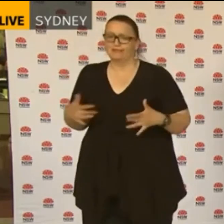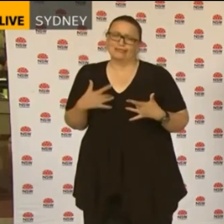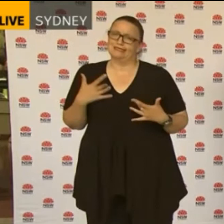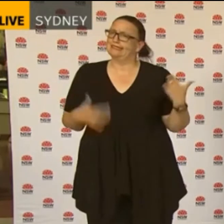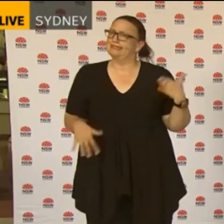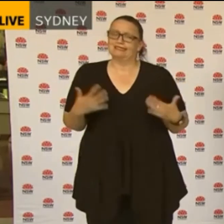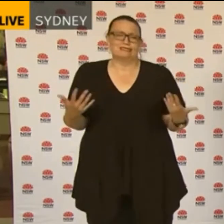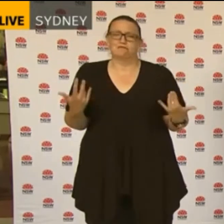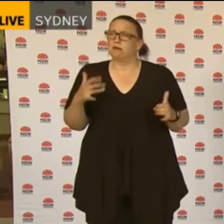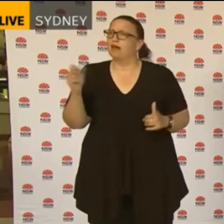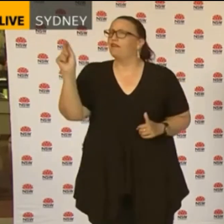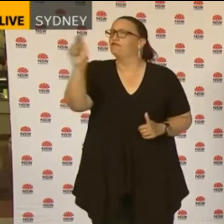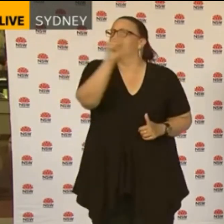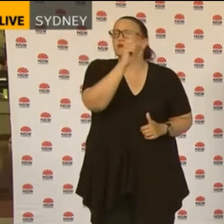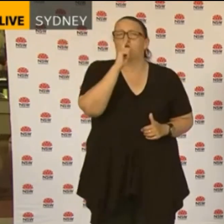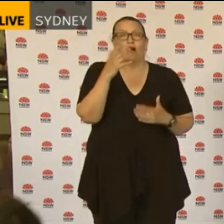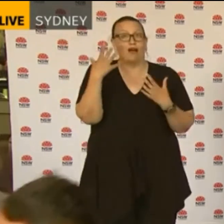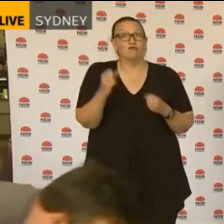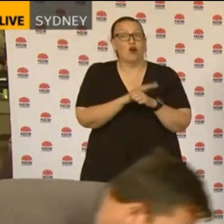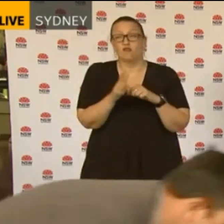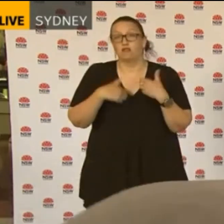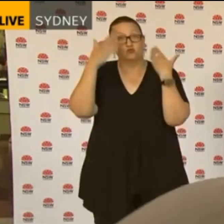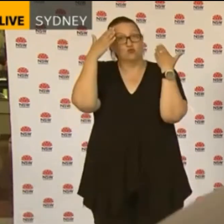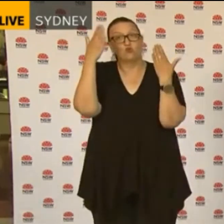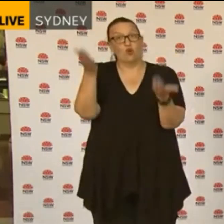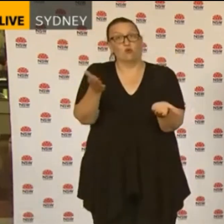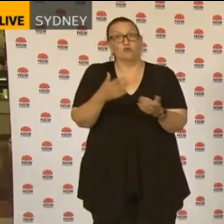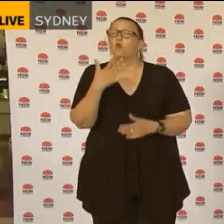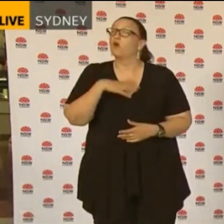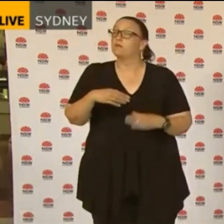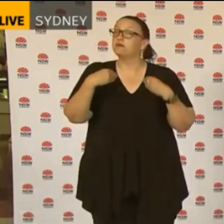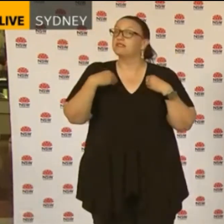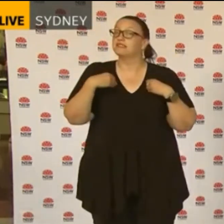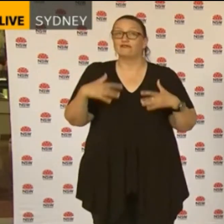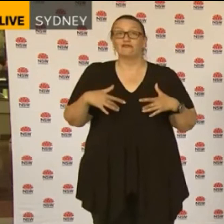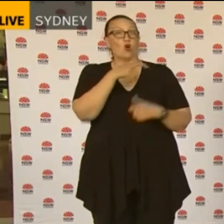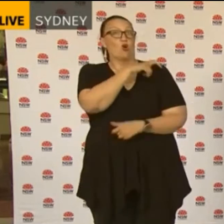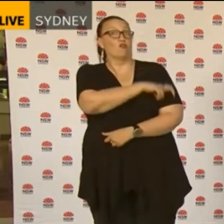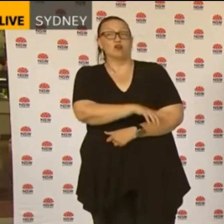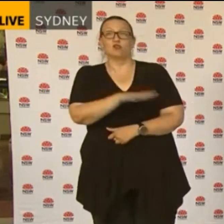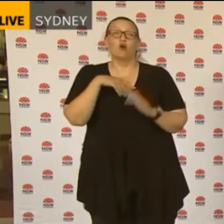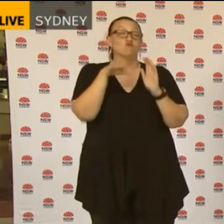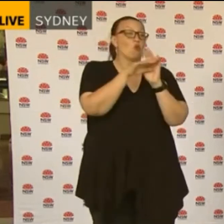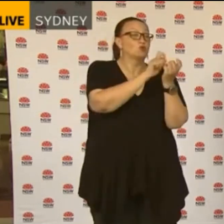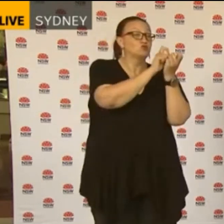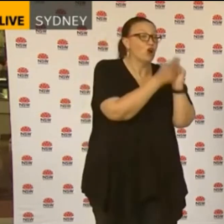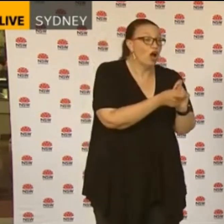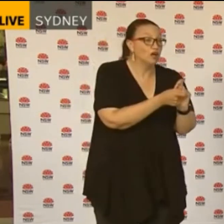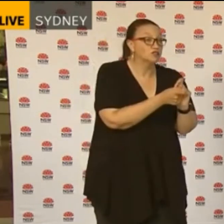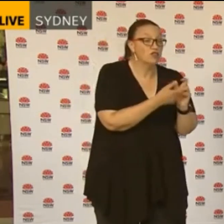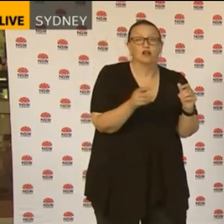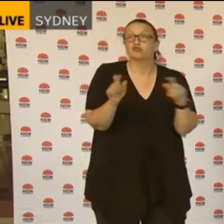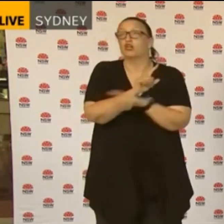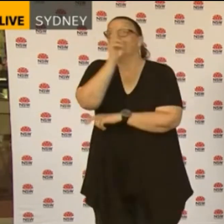and community that confidence that we are easing restrictions, because our policy from the outset has been we don't want to have a single